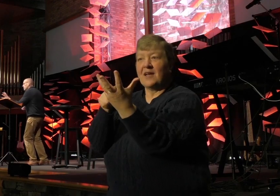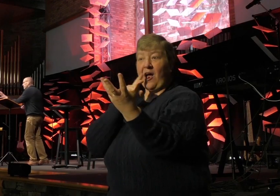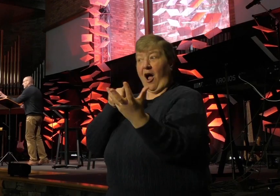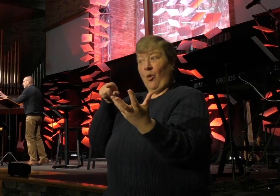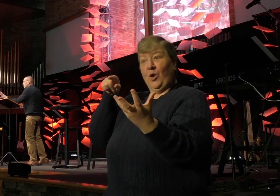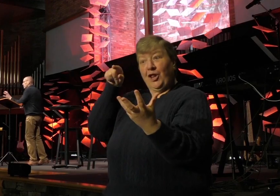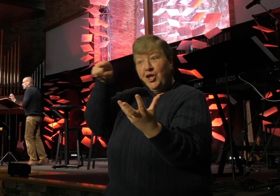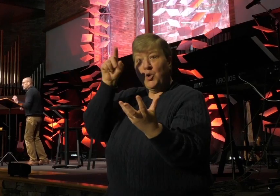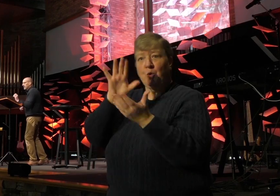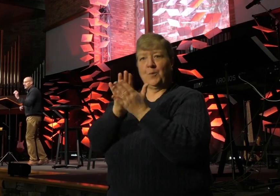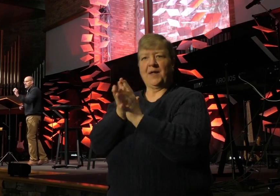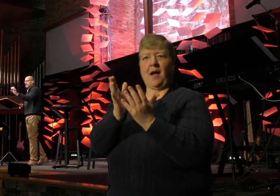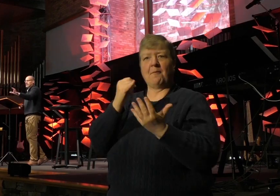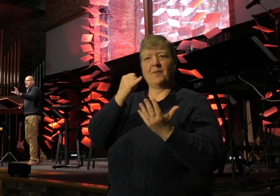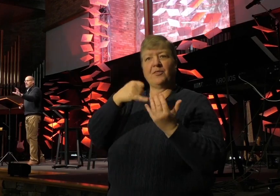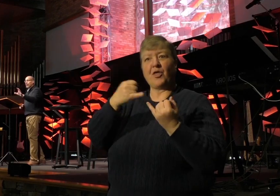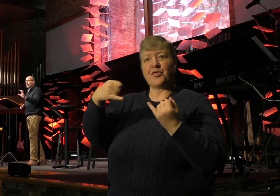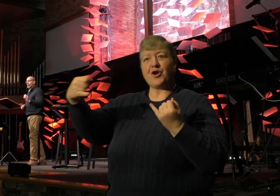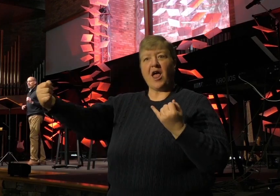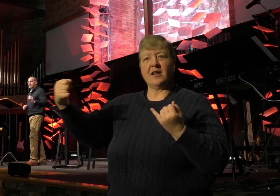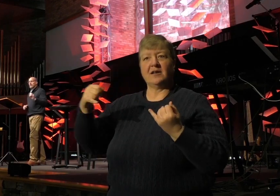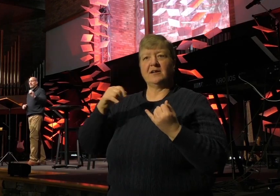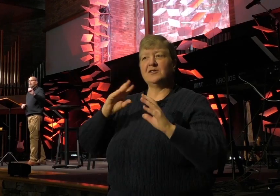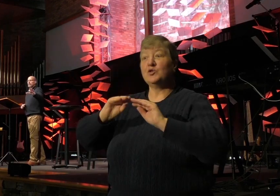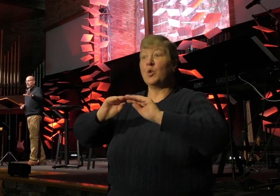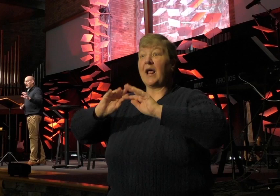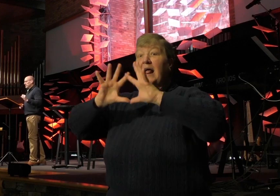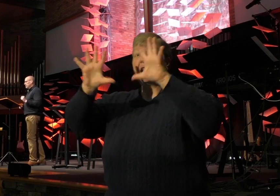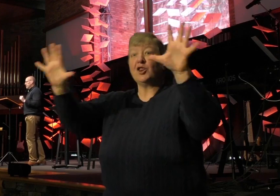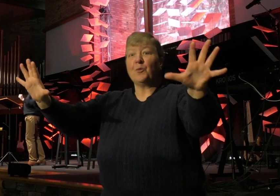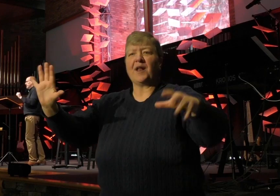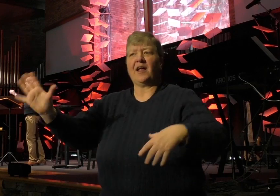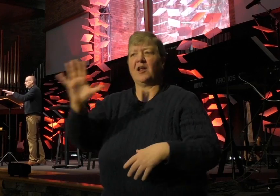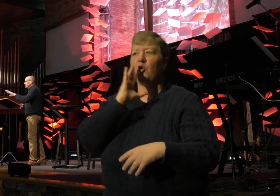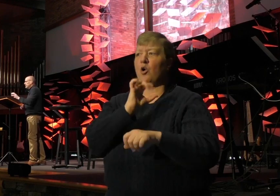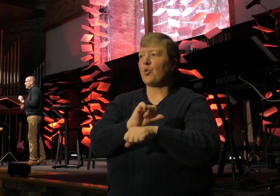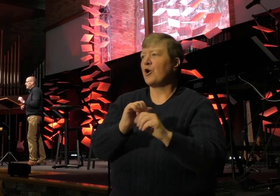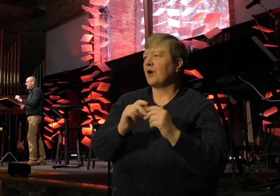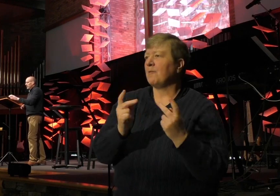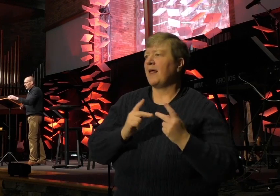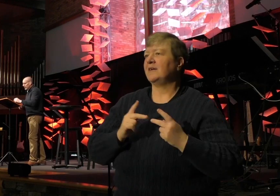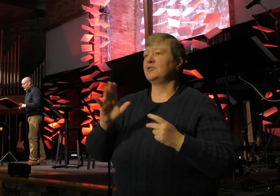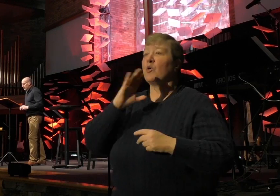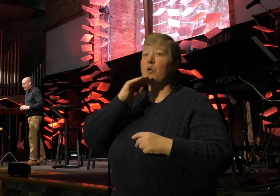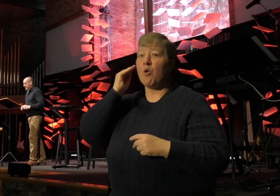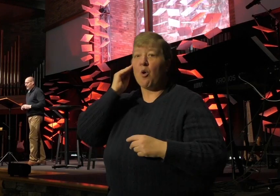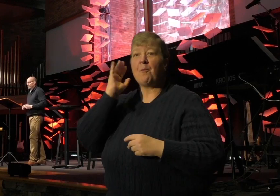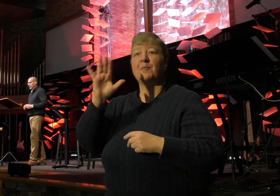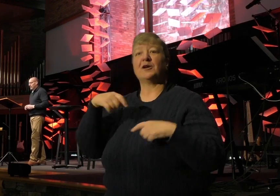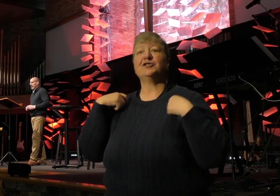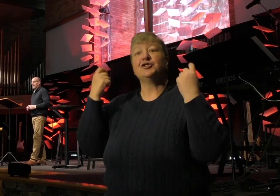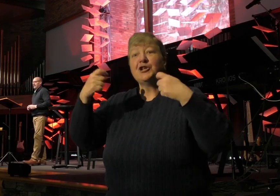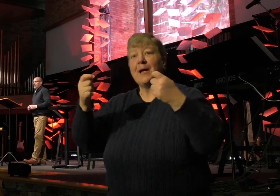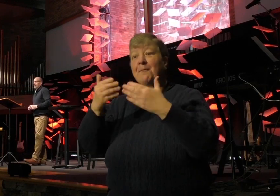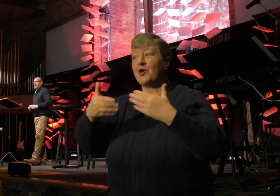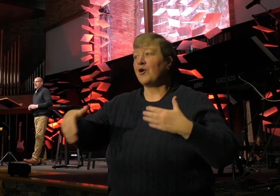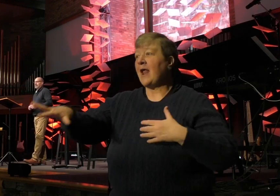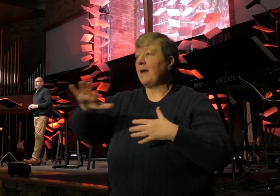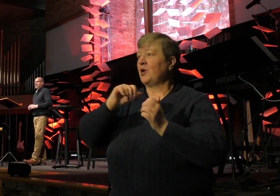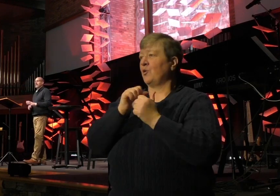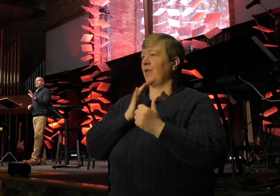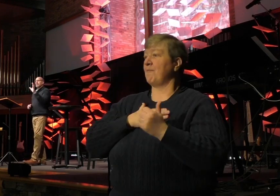to illuminate your workplace, your home, your classroom, your gym, your neighborhood with my